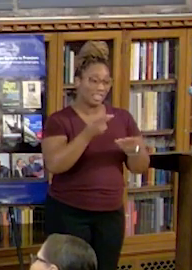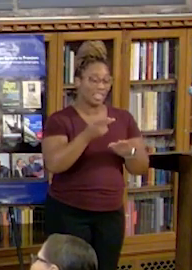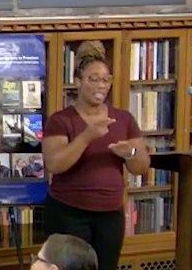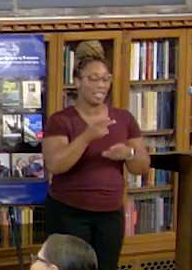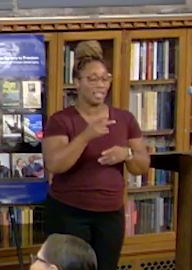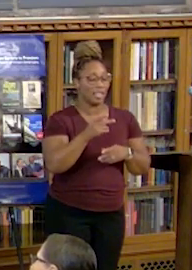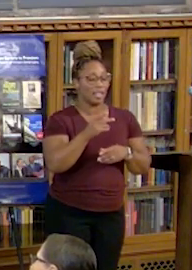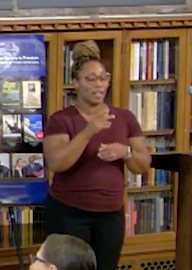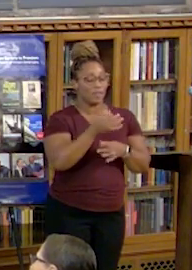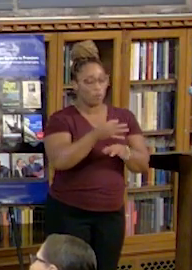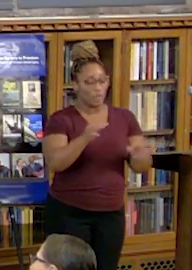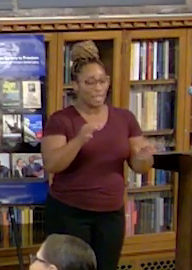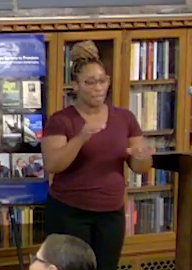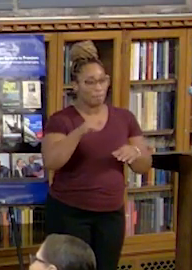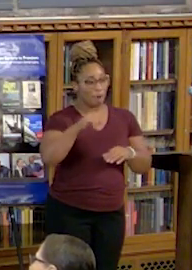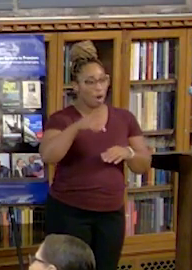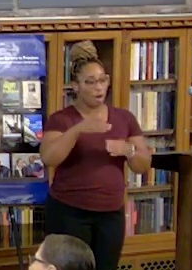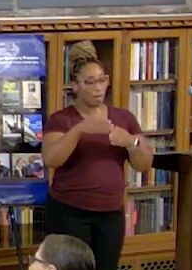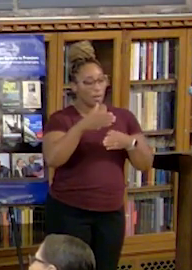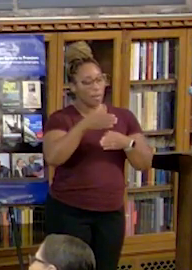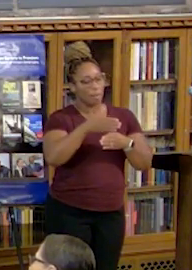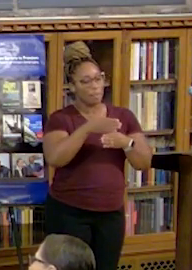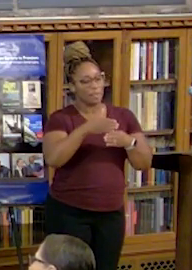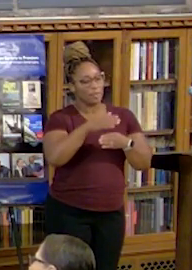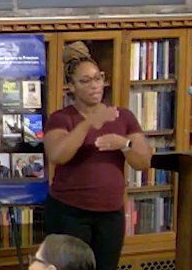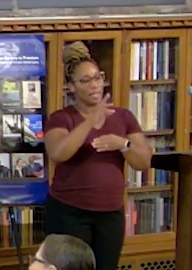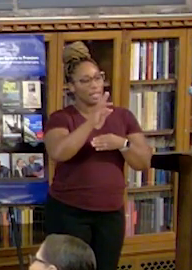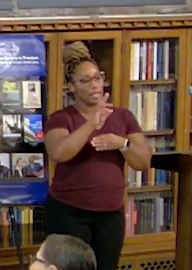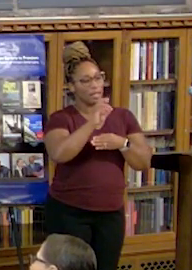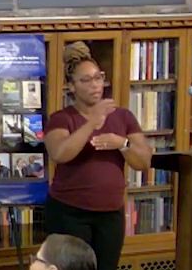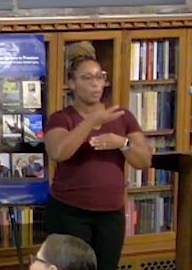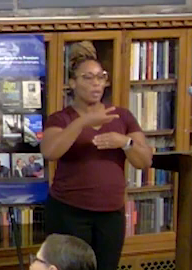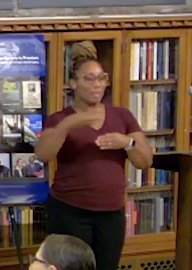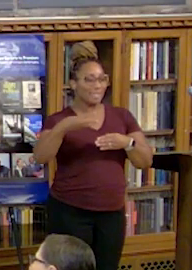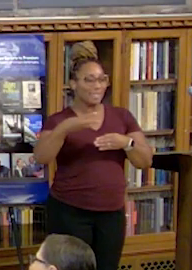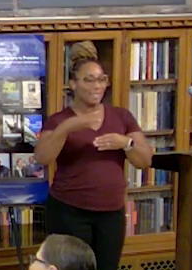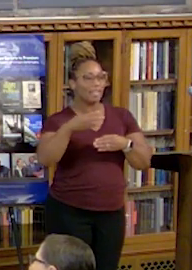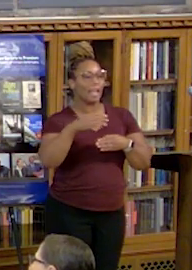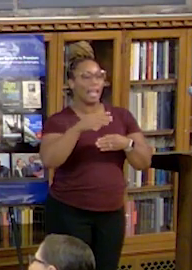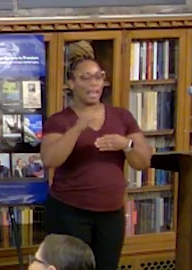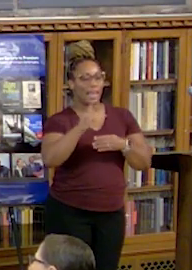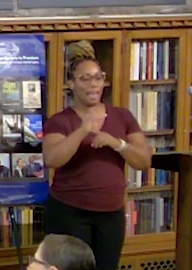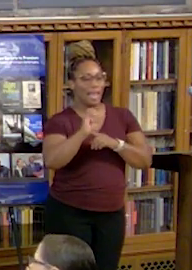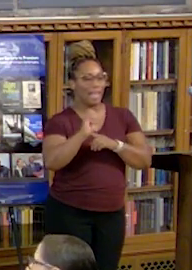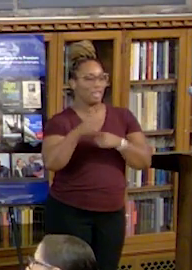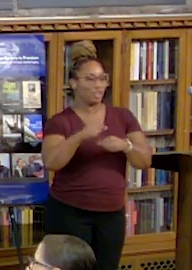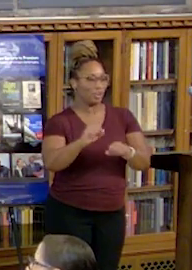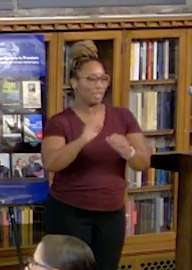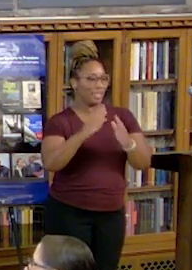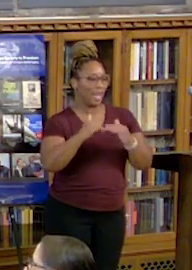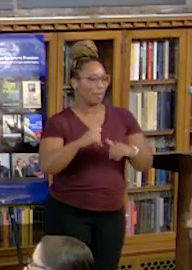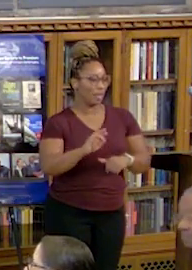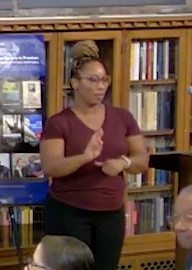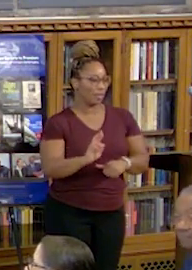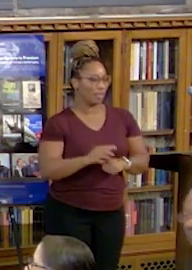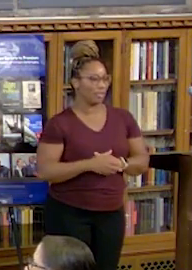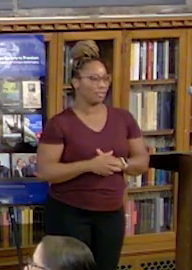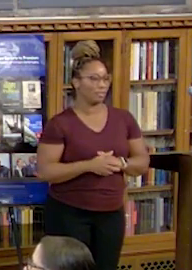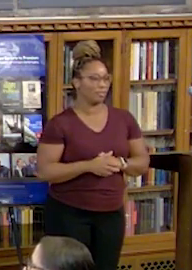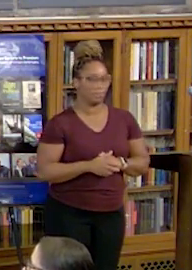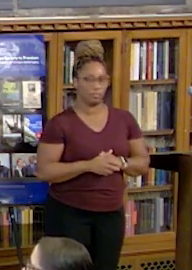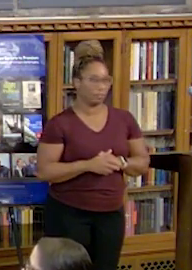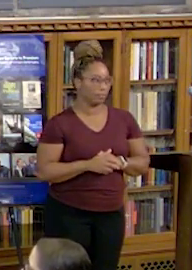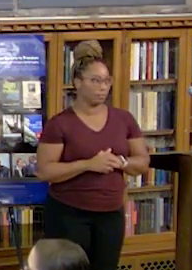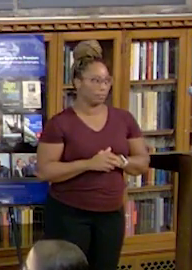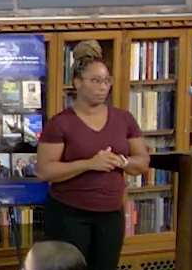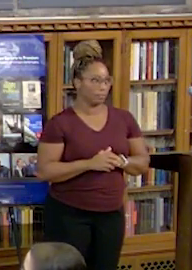sits on Wilmington between Wilmington and Lane streets in downtown Raleigh thank you thank you